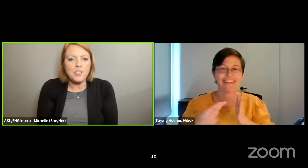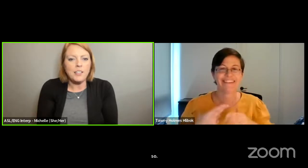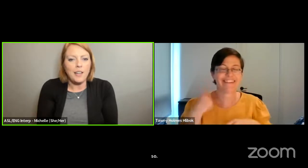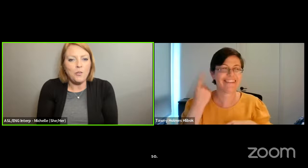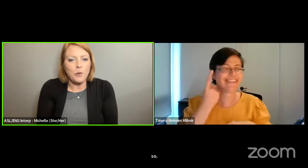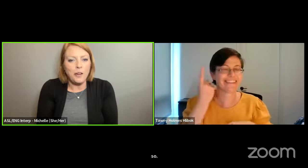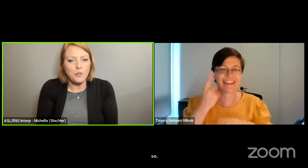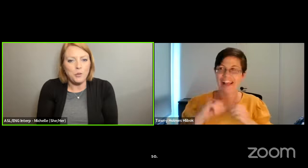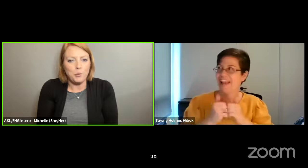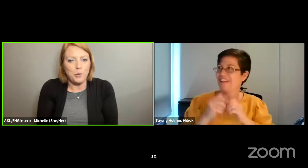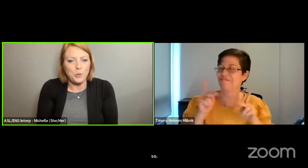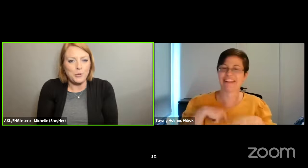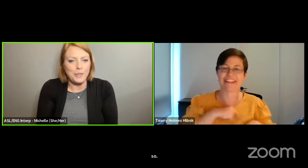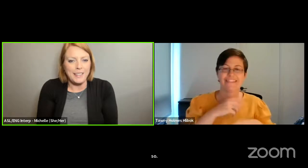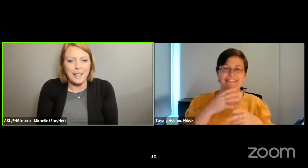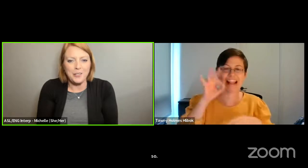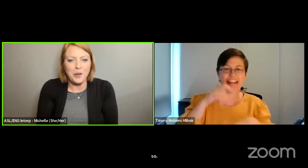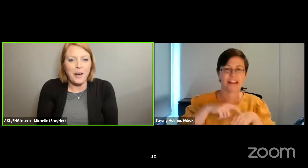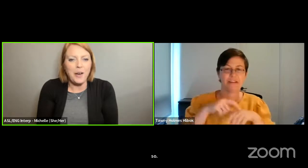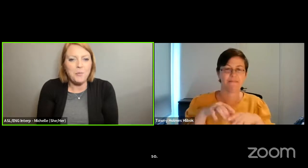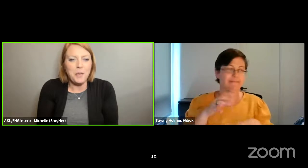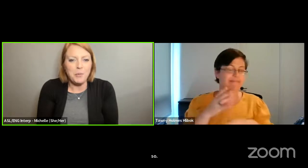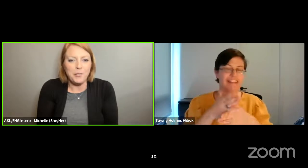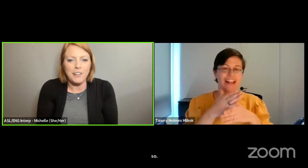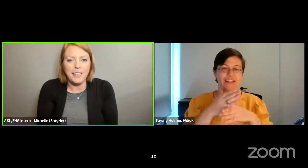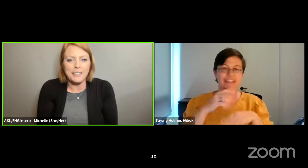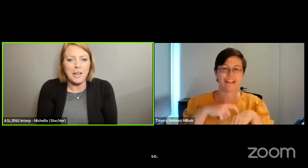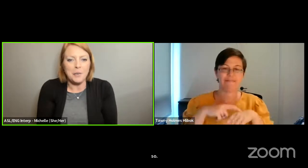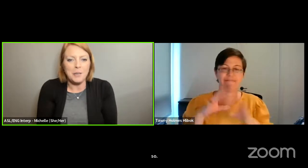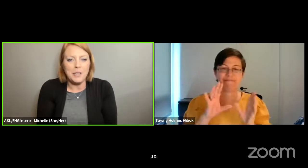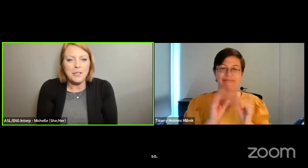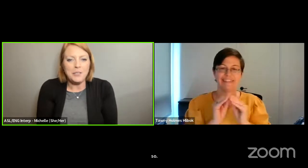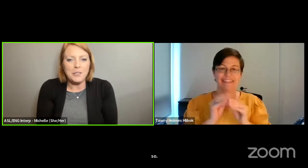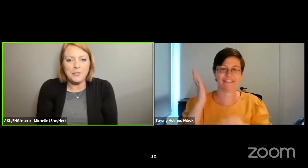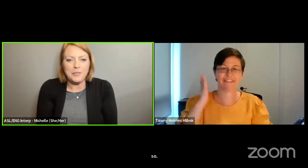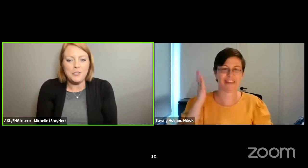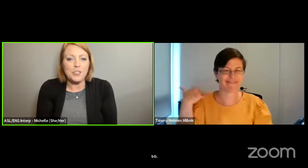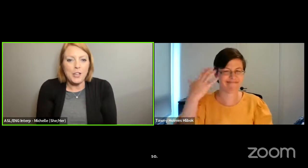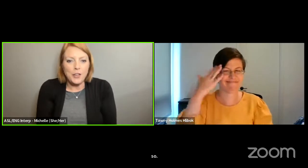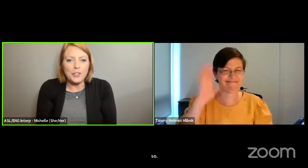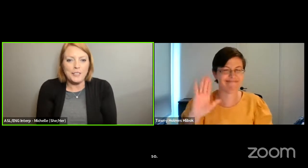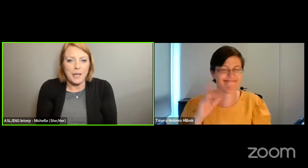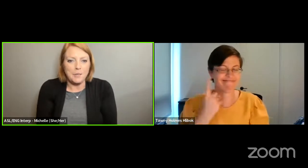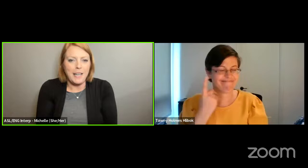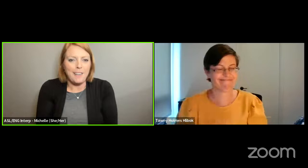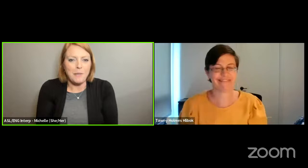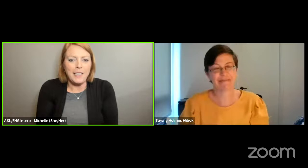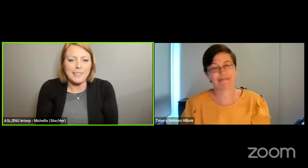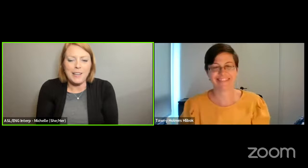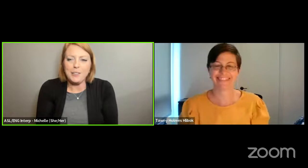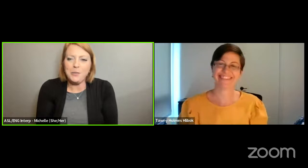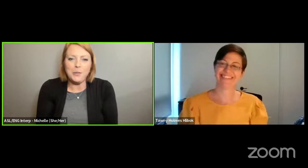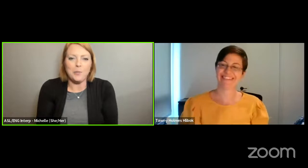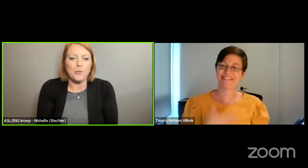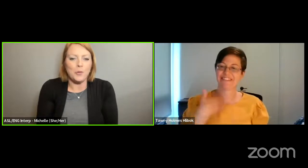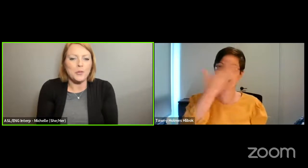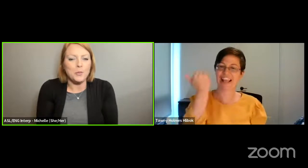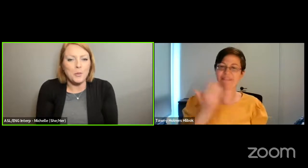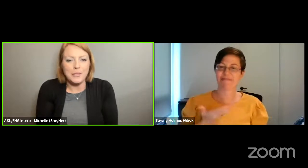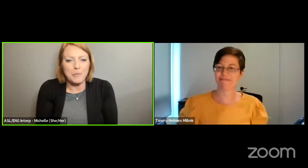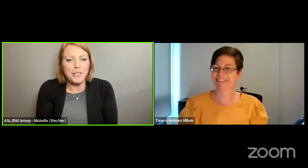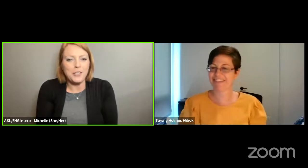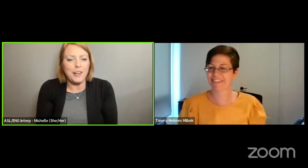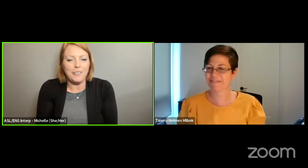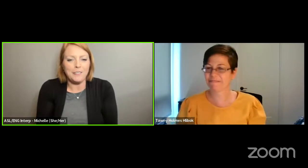can't imagine life without doodle polls, really. I don't know how people find time, shared time to have meetings. How did we do it before